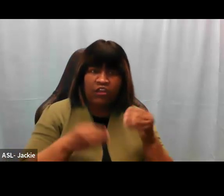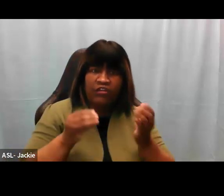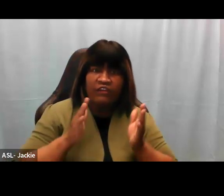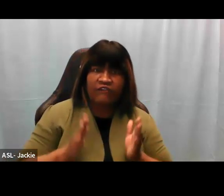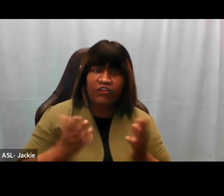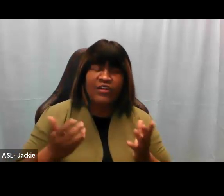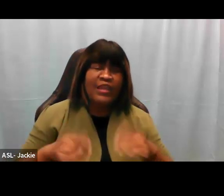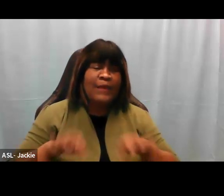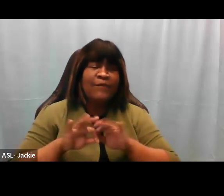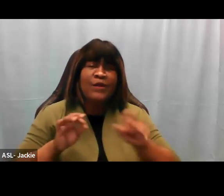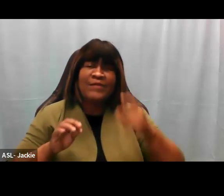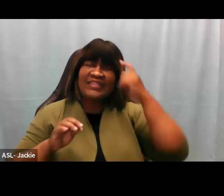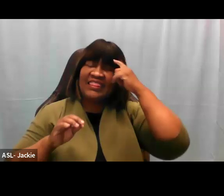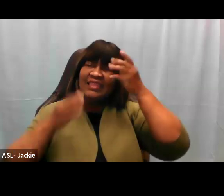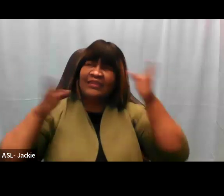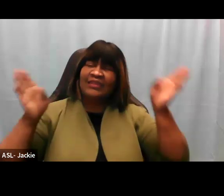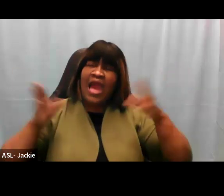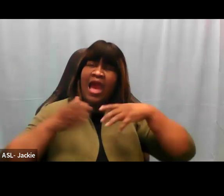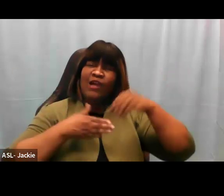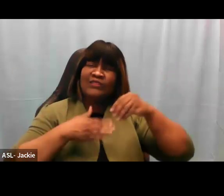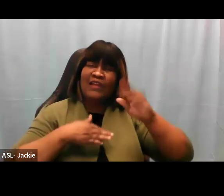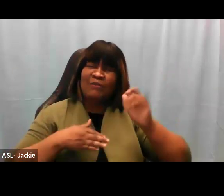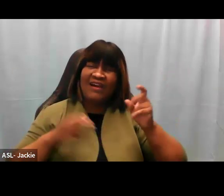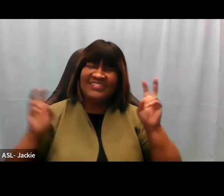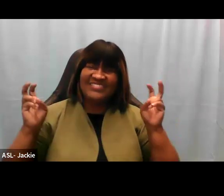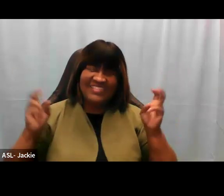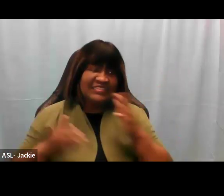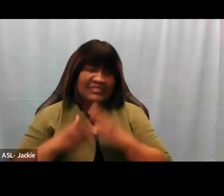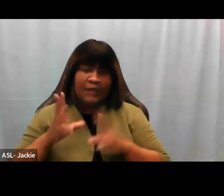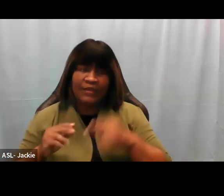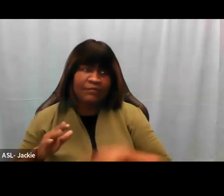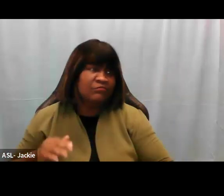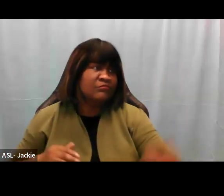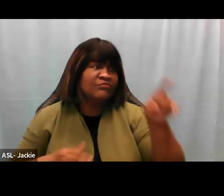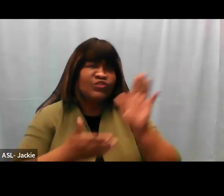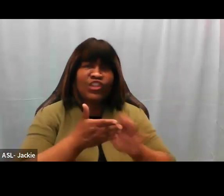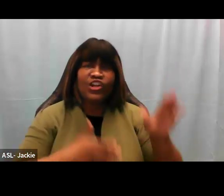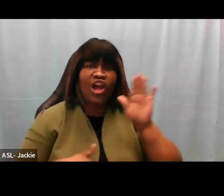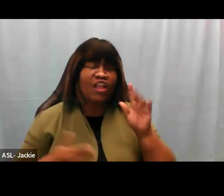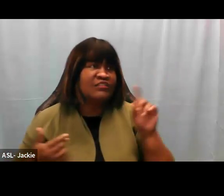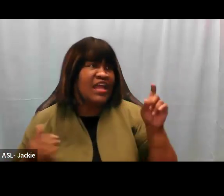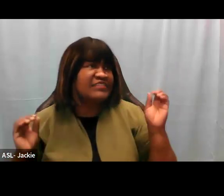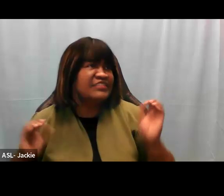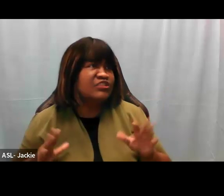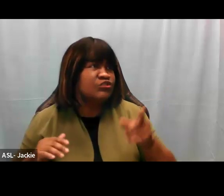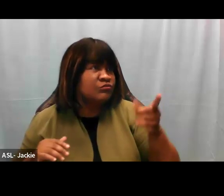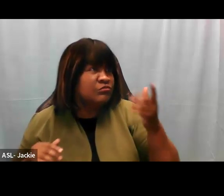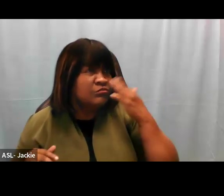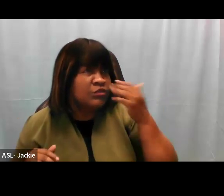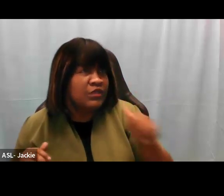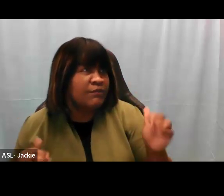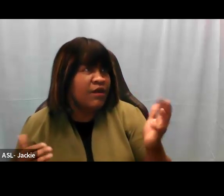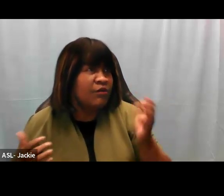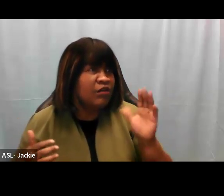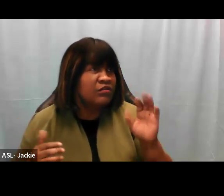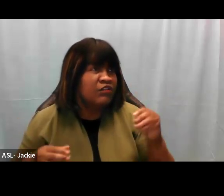thinking outside of the box. I have friends that go up to the local colleges and ask the teachers or the instructors if